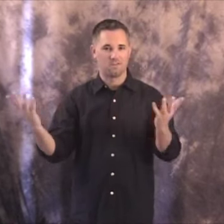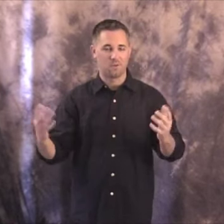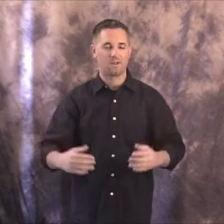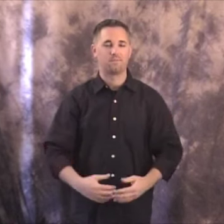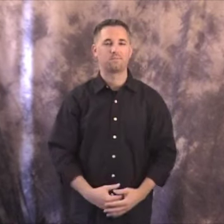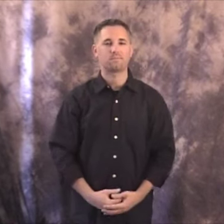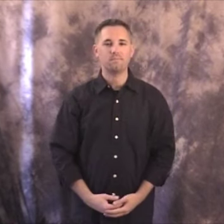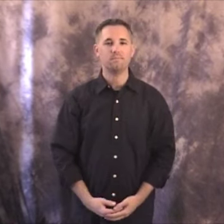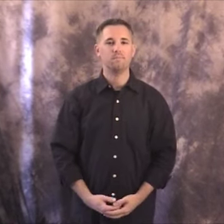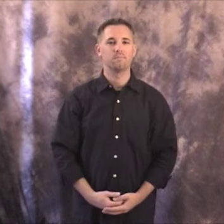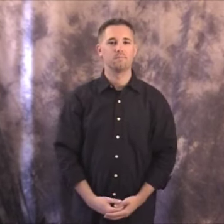so on.